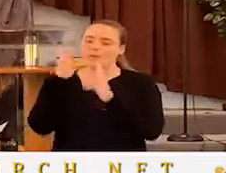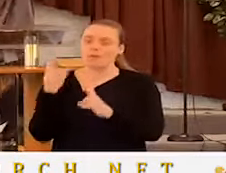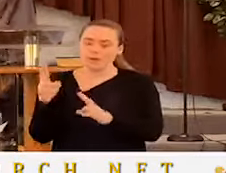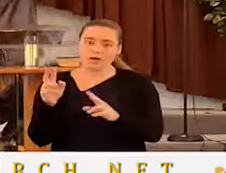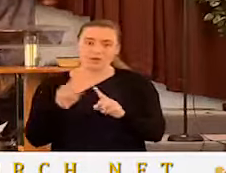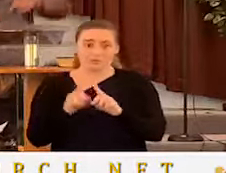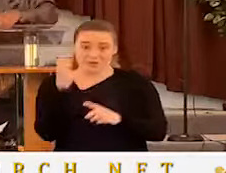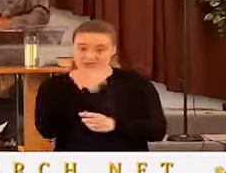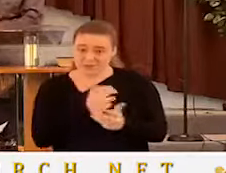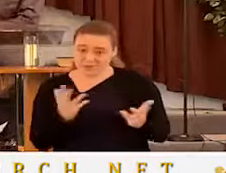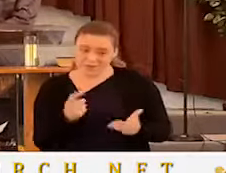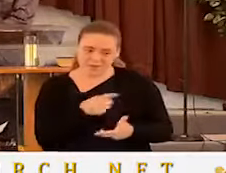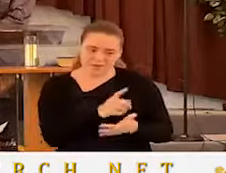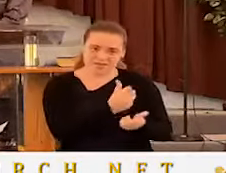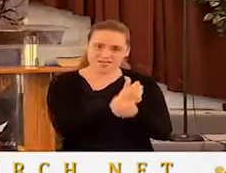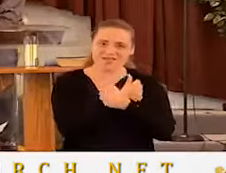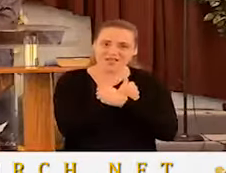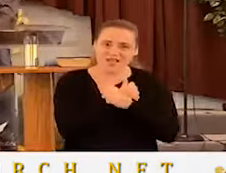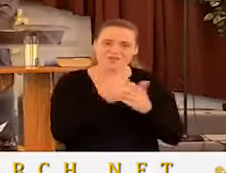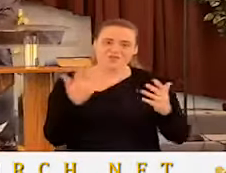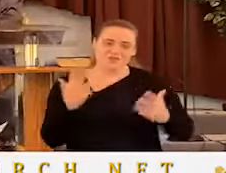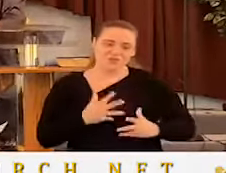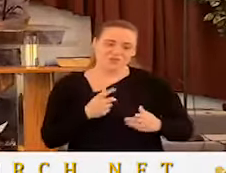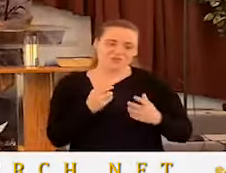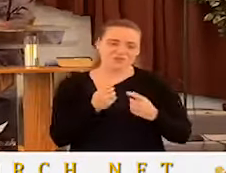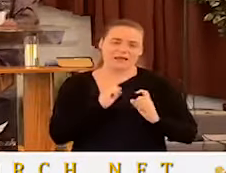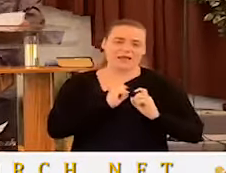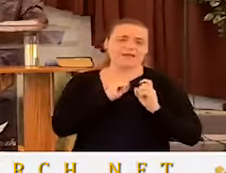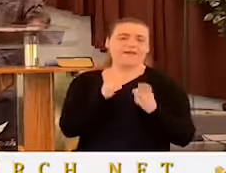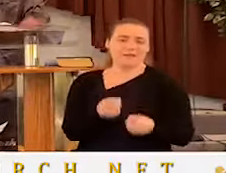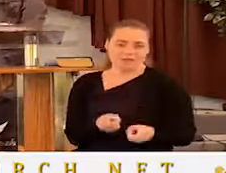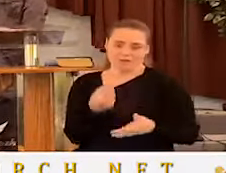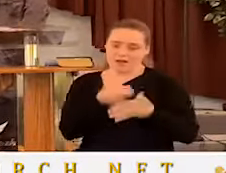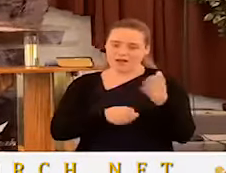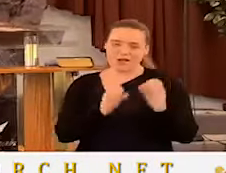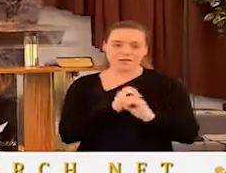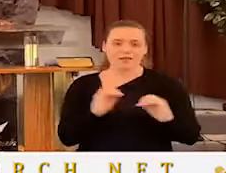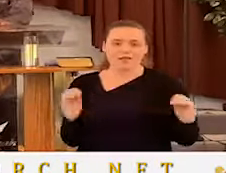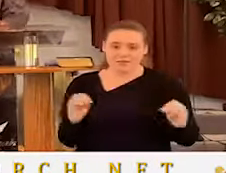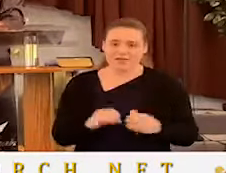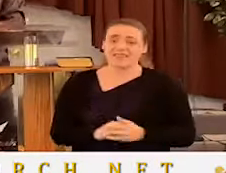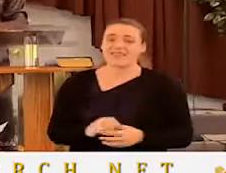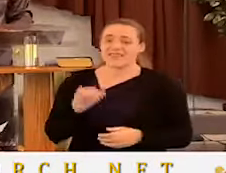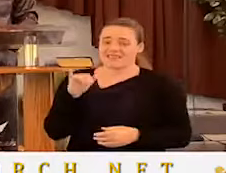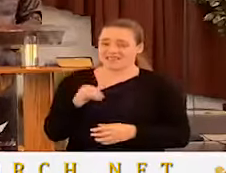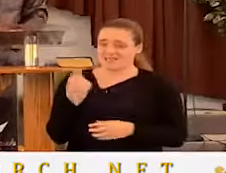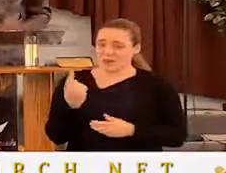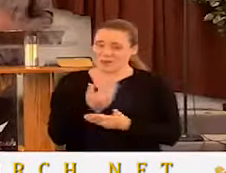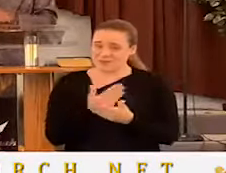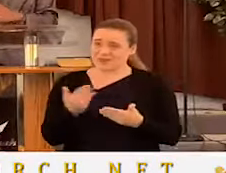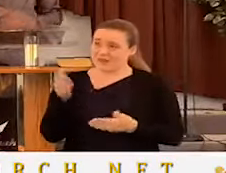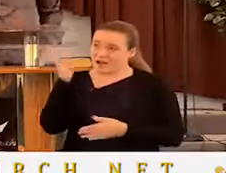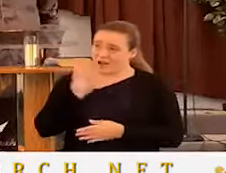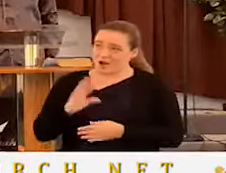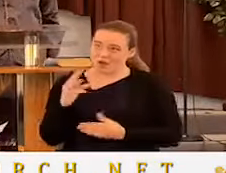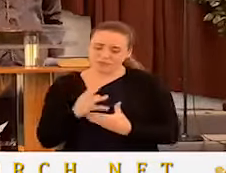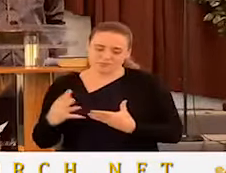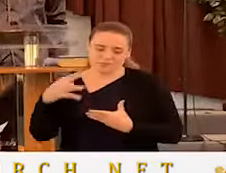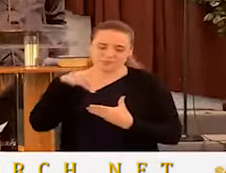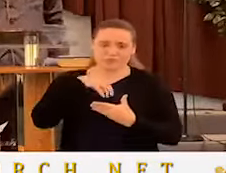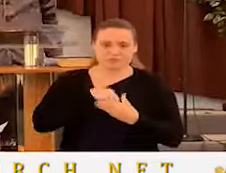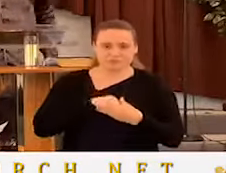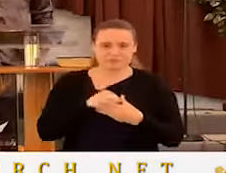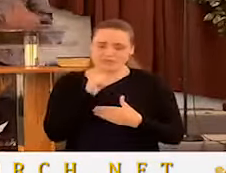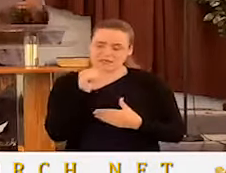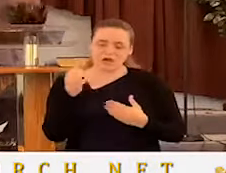mistake, but guess what? Love is ready to give it. I'm going to tell you right now, that's the only thing that God has put inside of us. He didn't put inside of